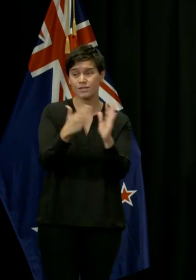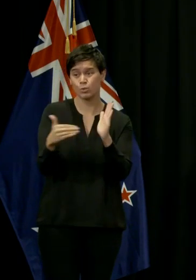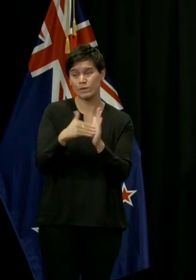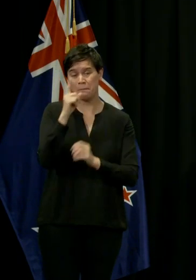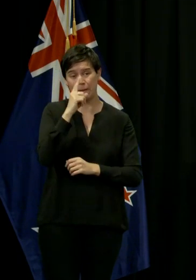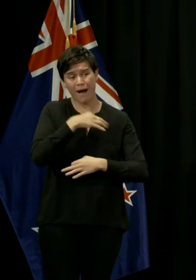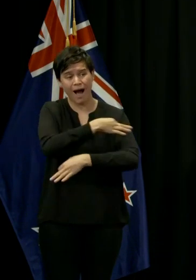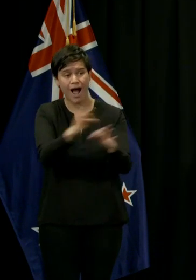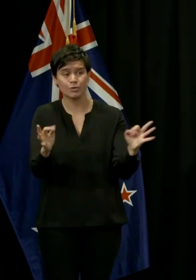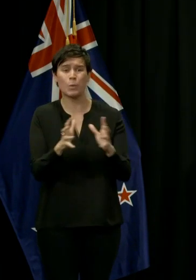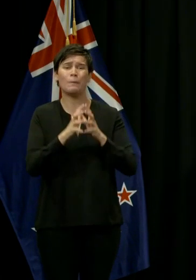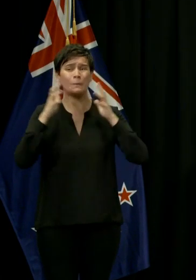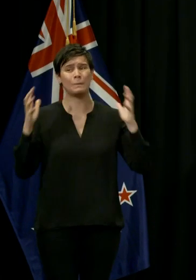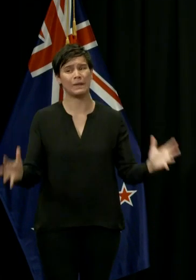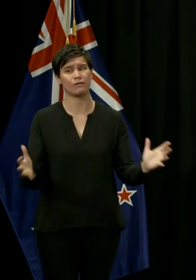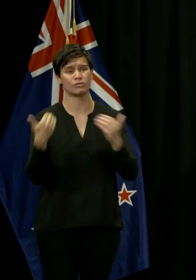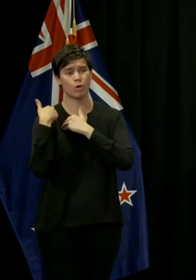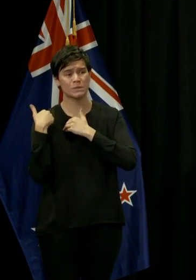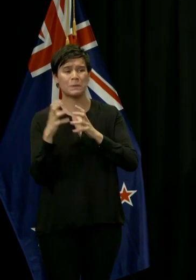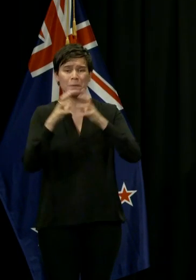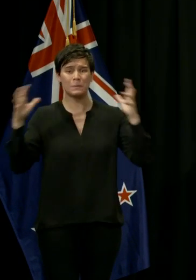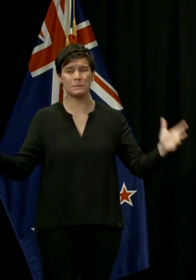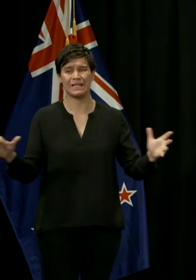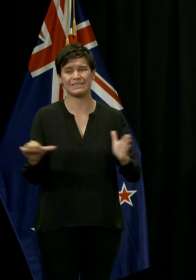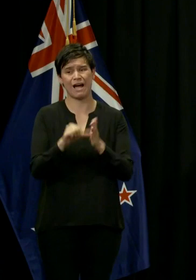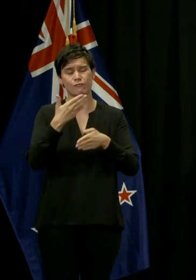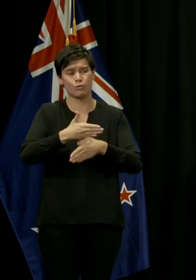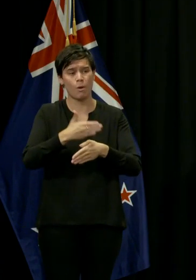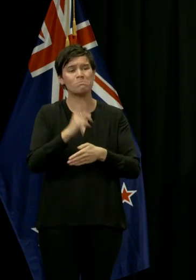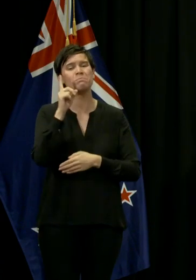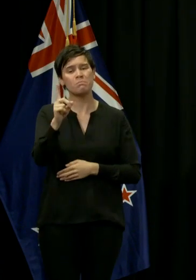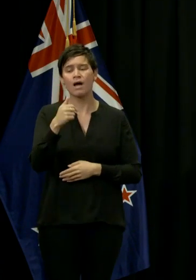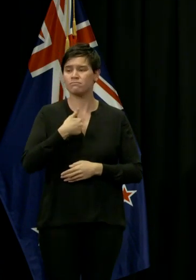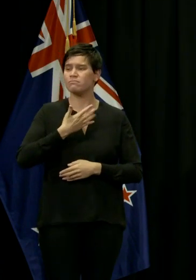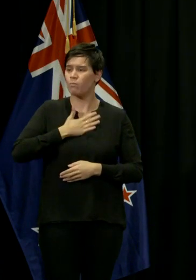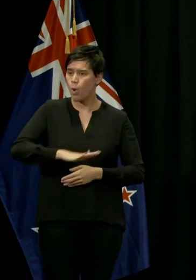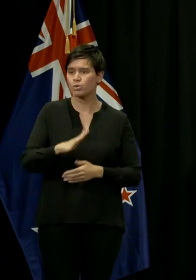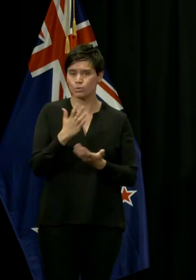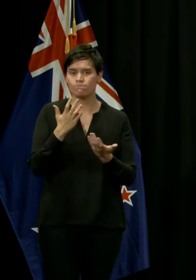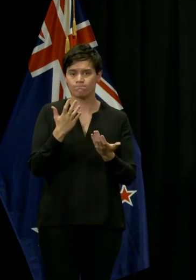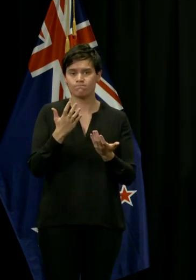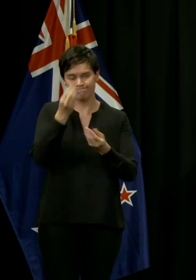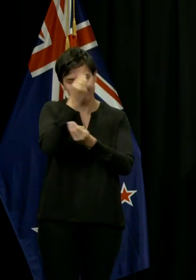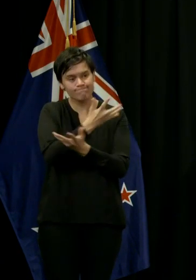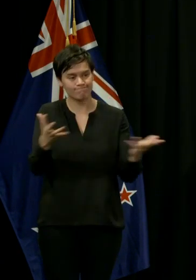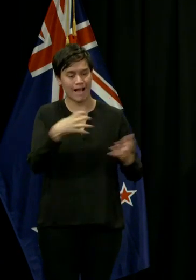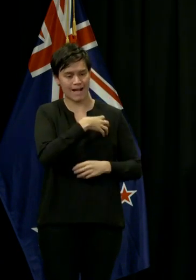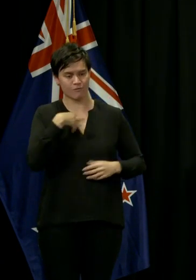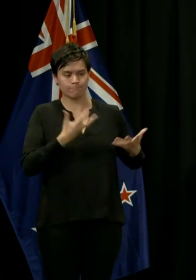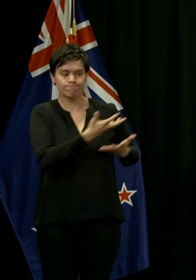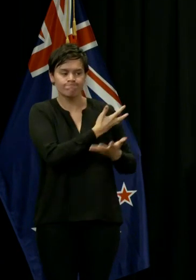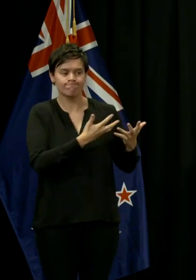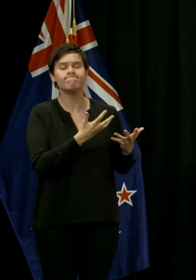will feel daunting. But I wanted to share with you the stark choice that we have faced as government.